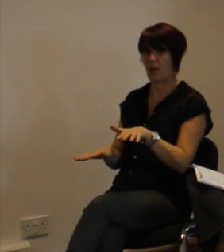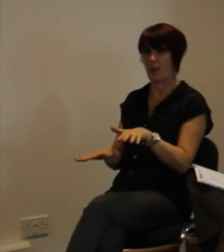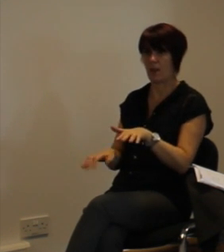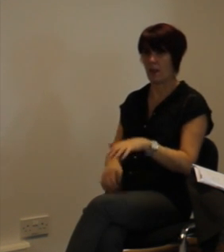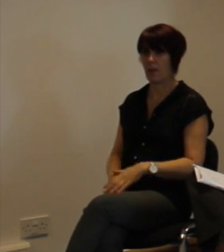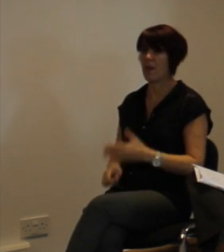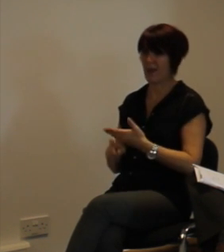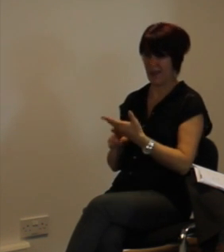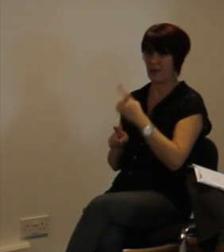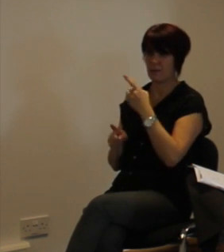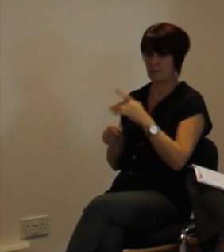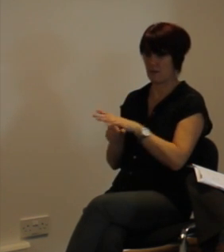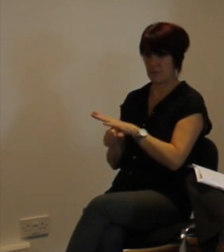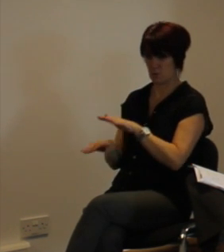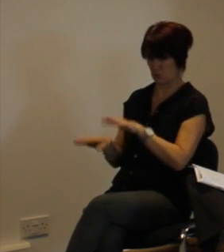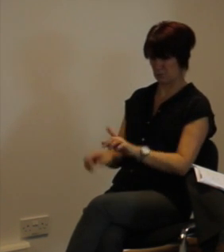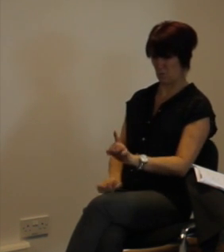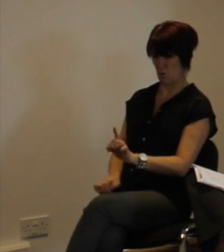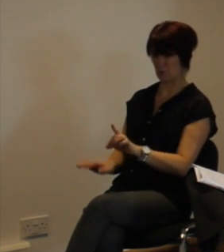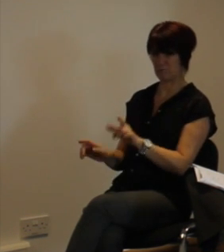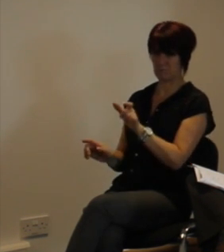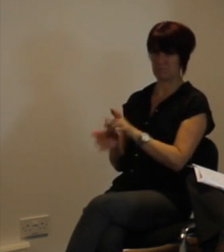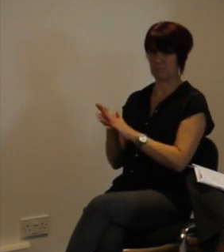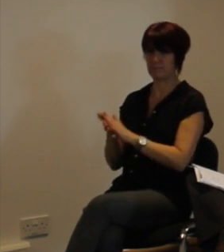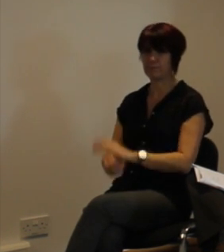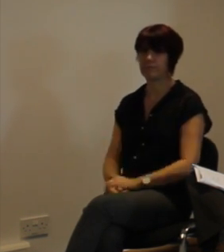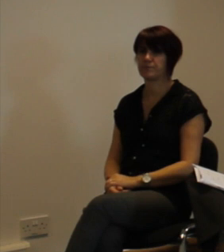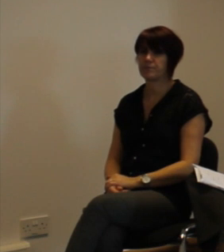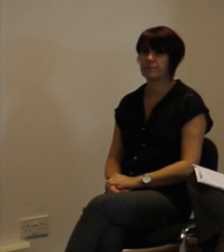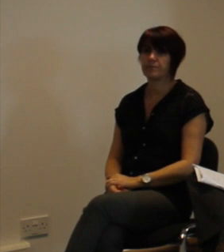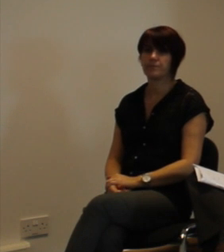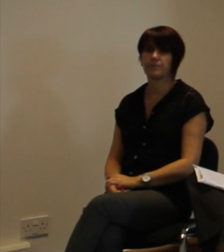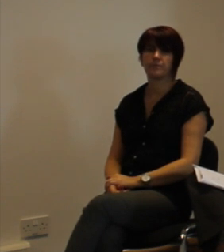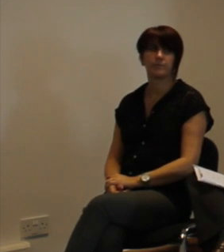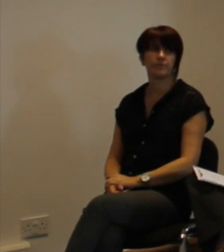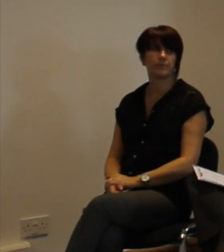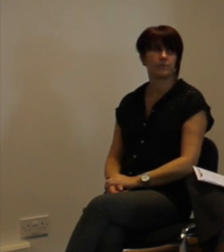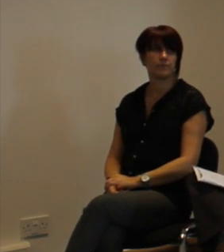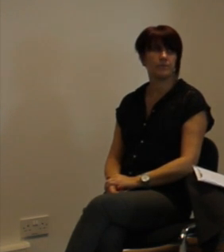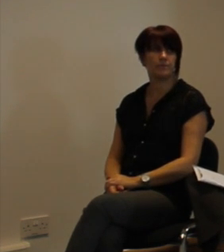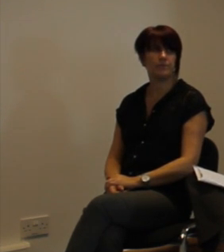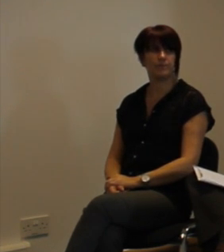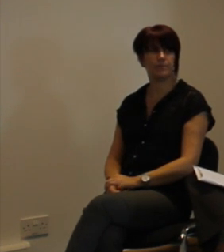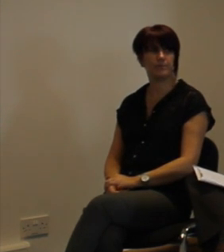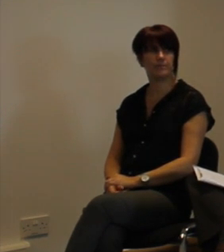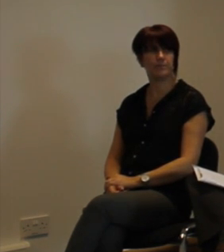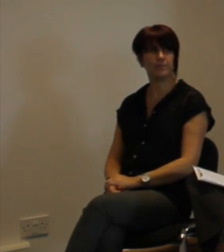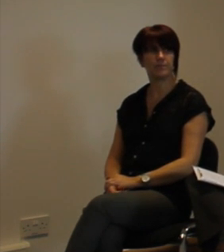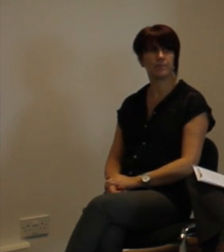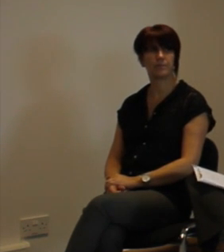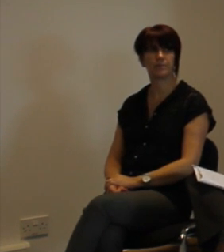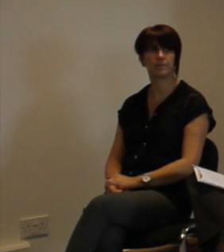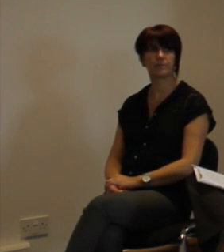And we'll look at what is reasonable at the end of the session, or end of the workshop today. Okay, I